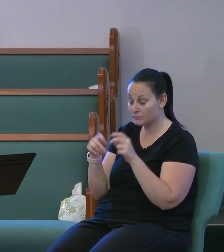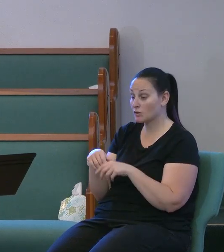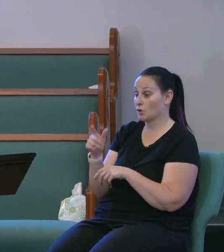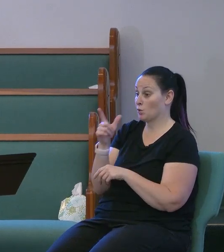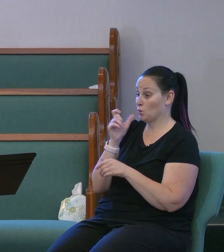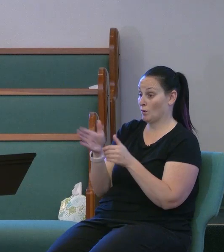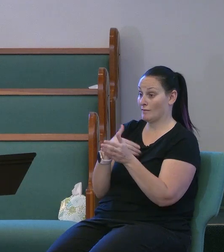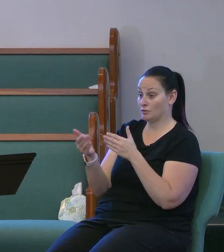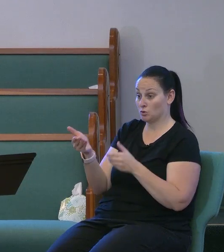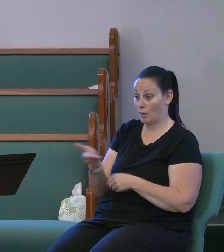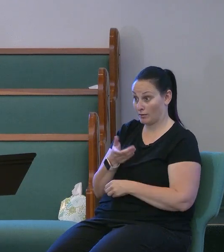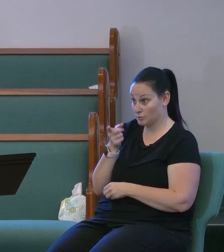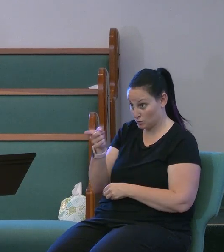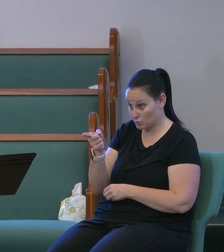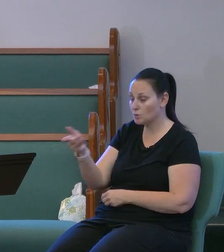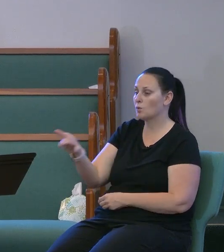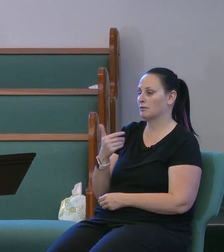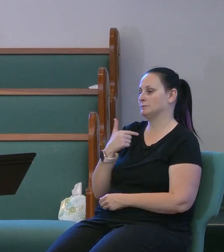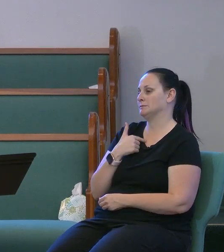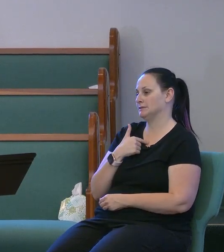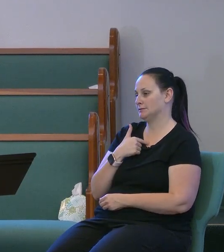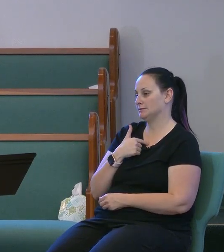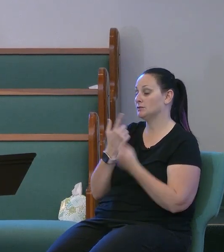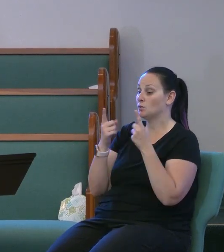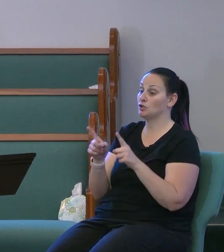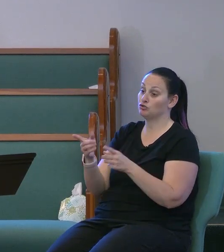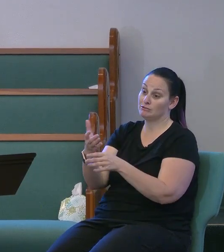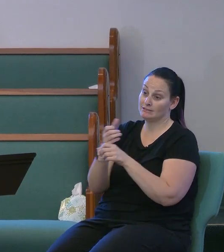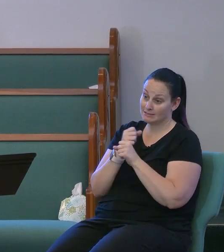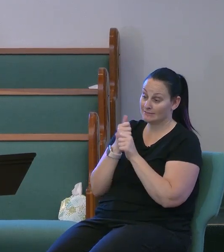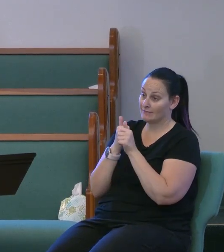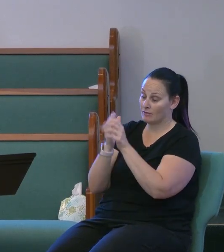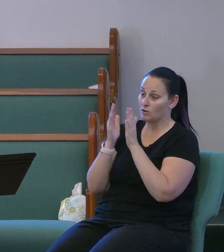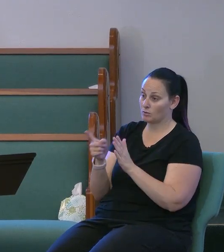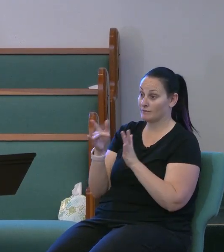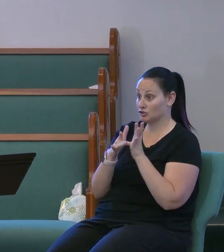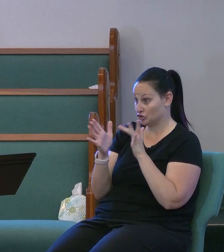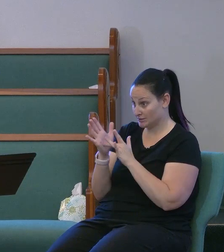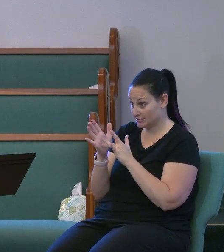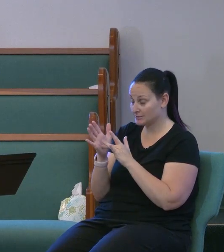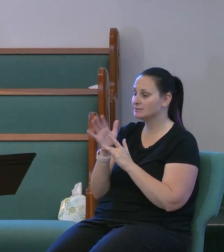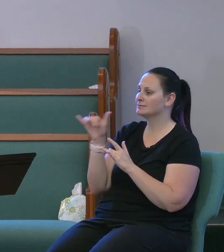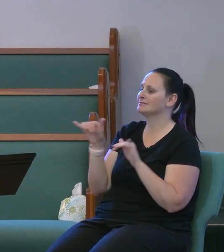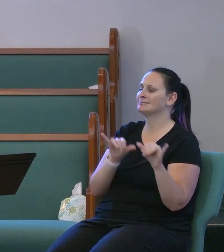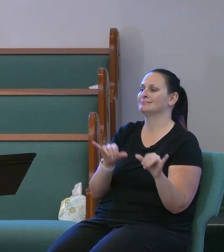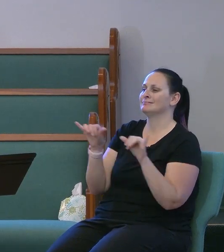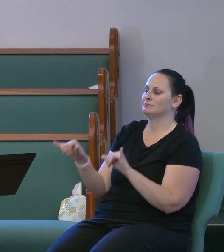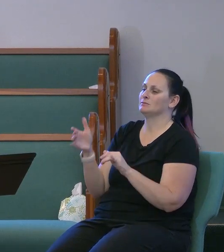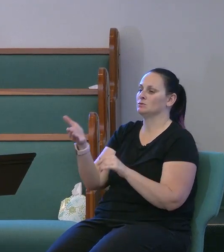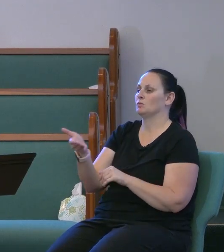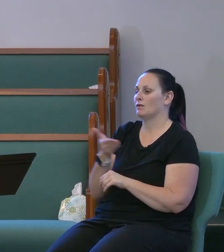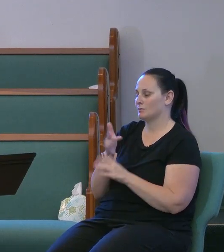welcomes you welcomes me. When you receive a follower of Jesus, it is the same as